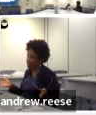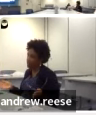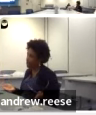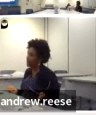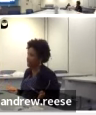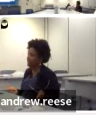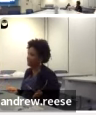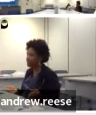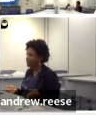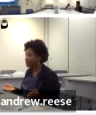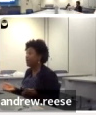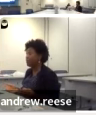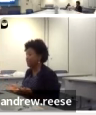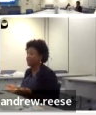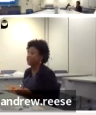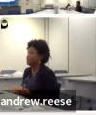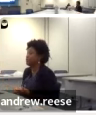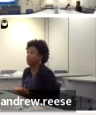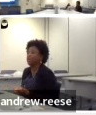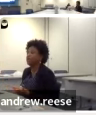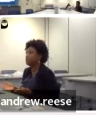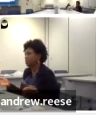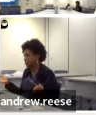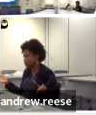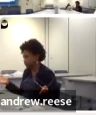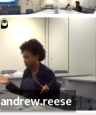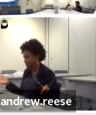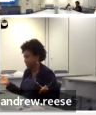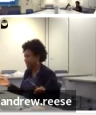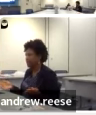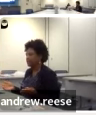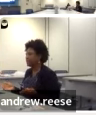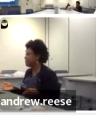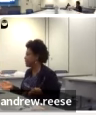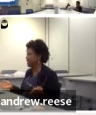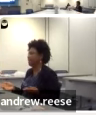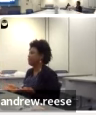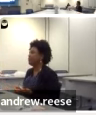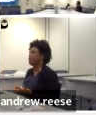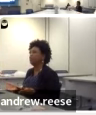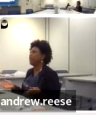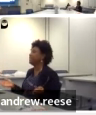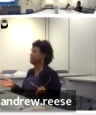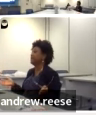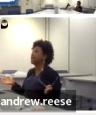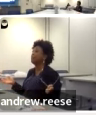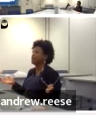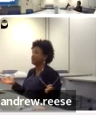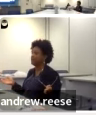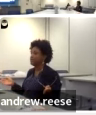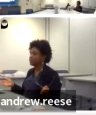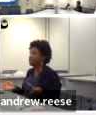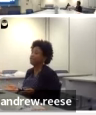today, you know, you're not coming in. So that way the person is not going to be a no-call notion. Same thing, we don't know when incidents